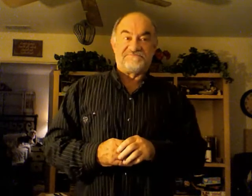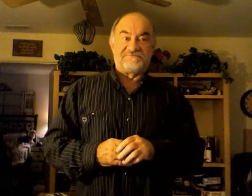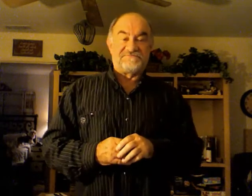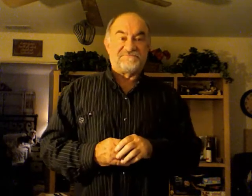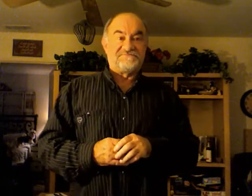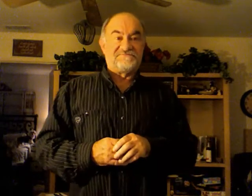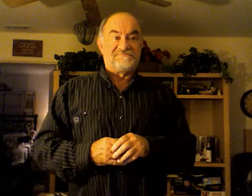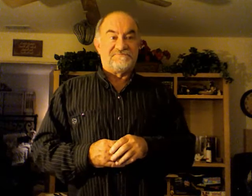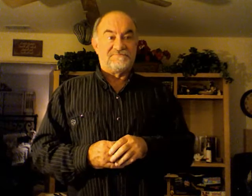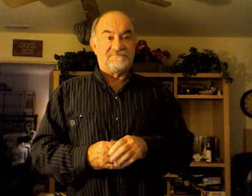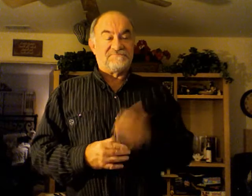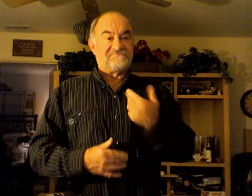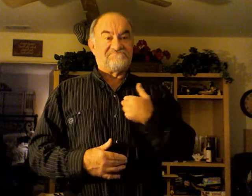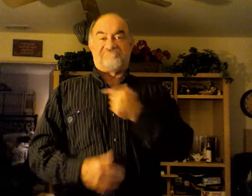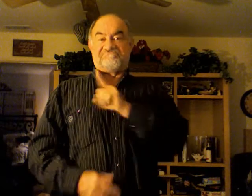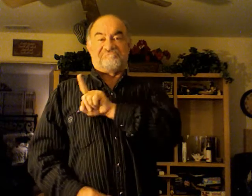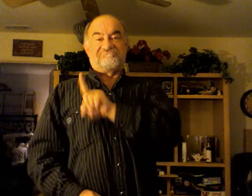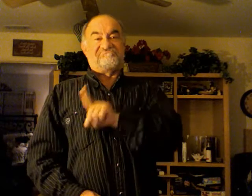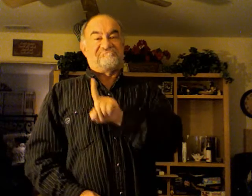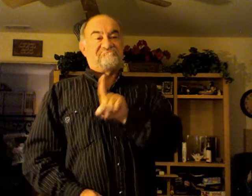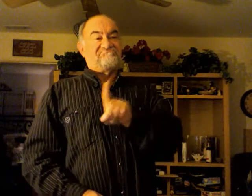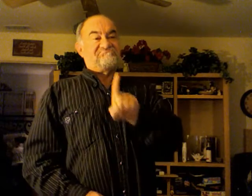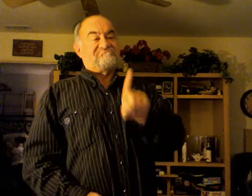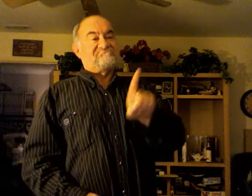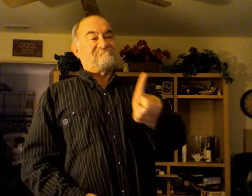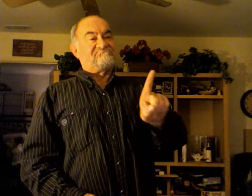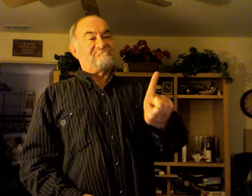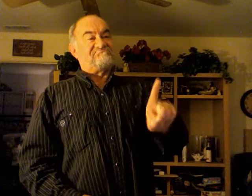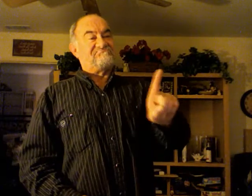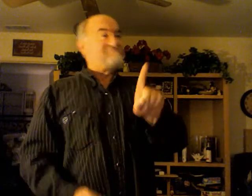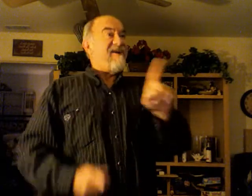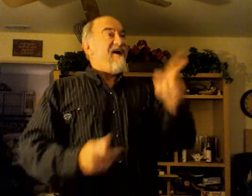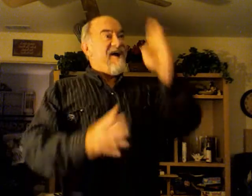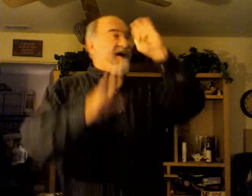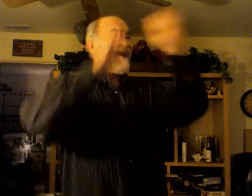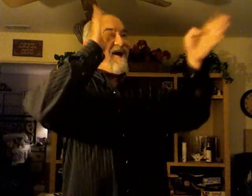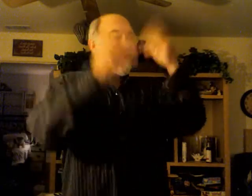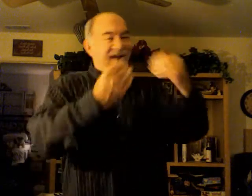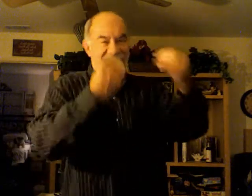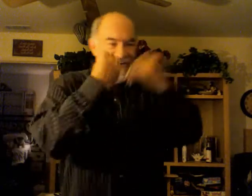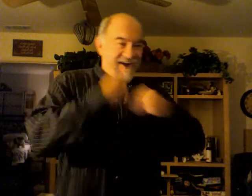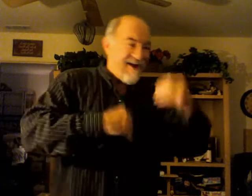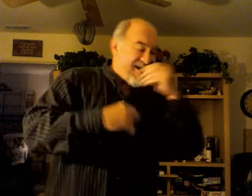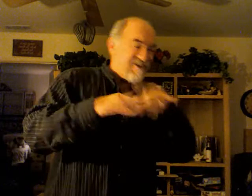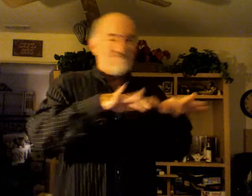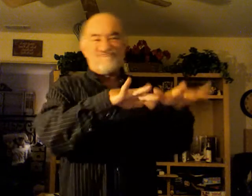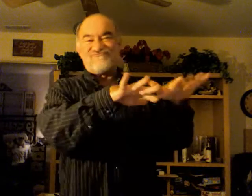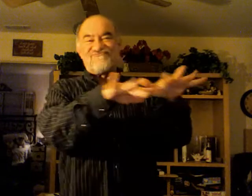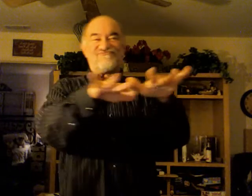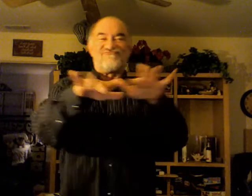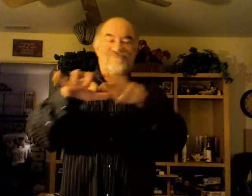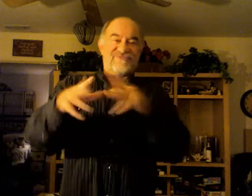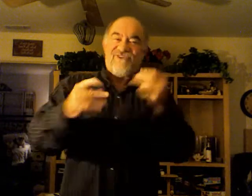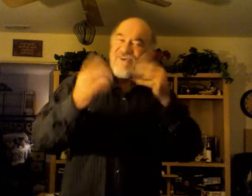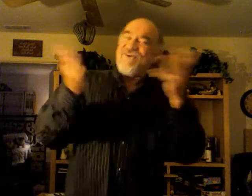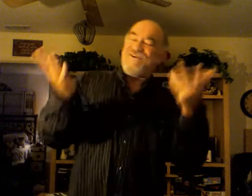And this was before dinner. We all came in. I came in. And we all ate.